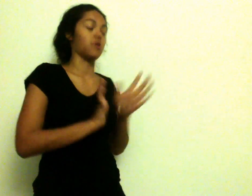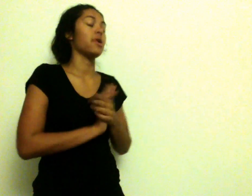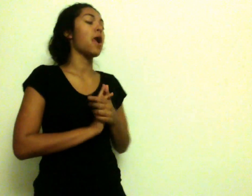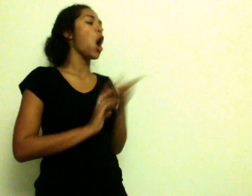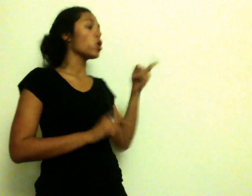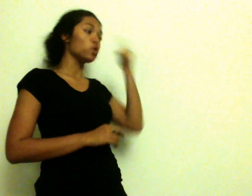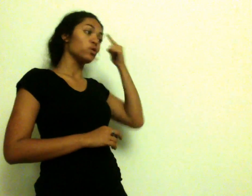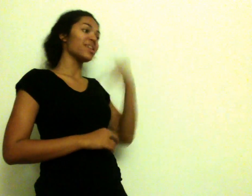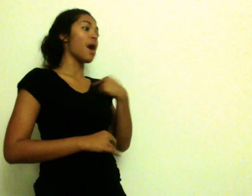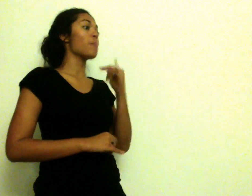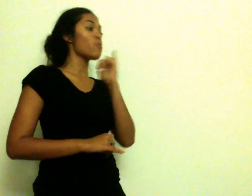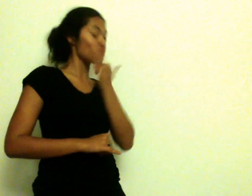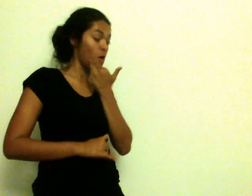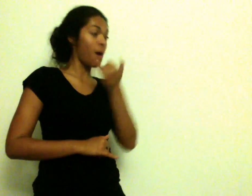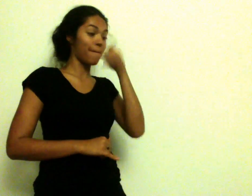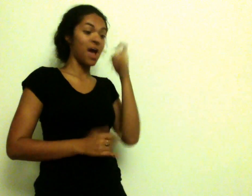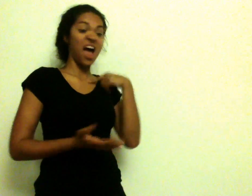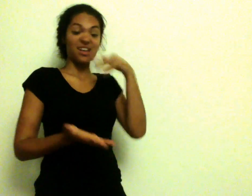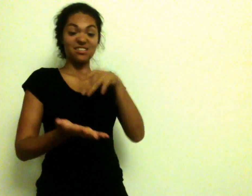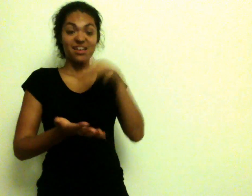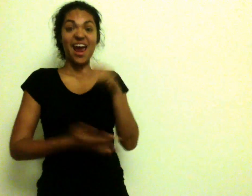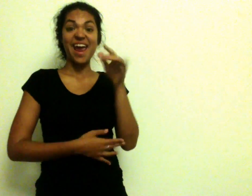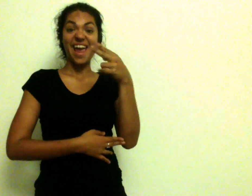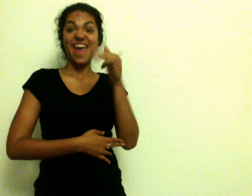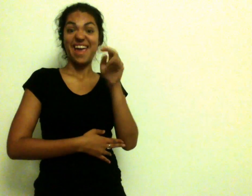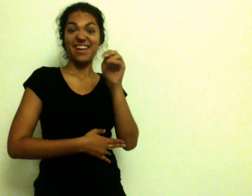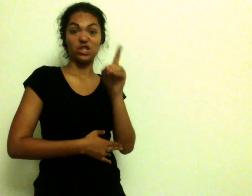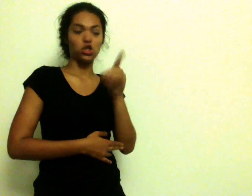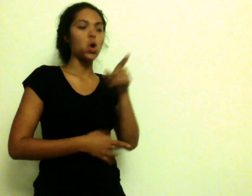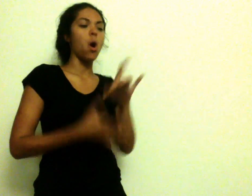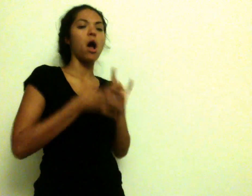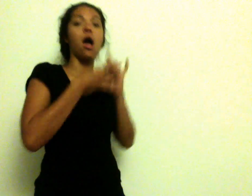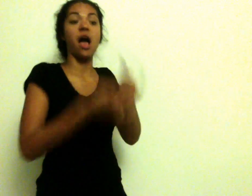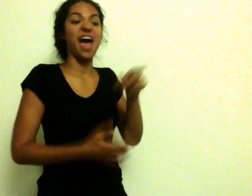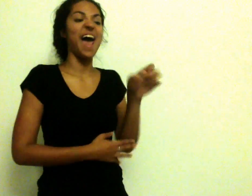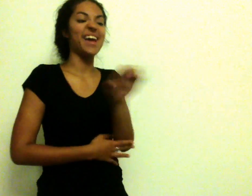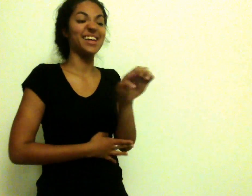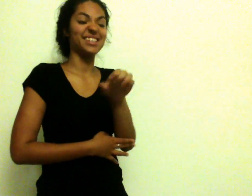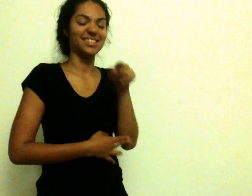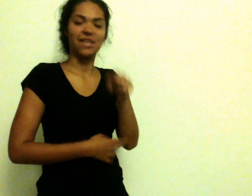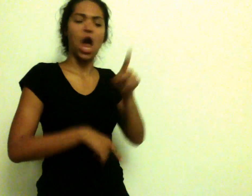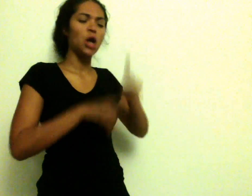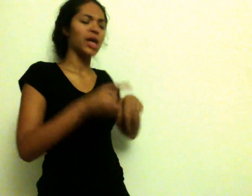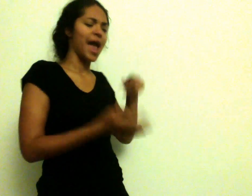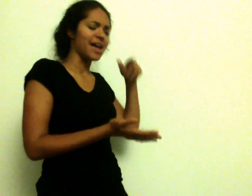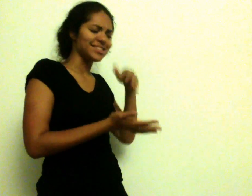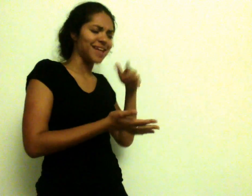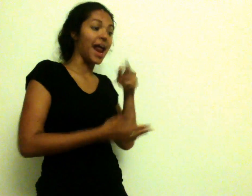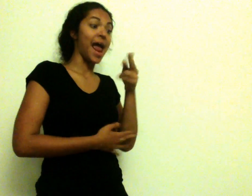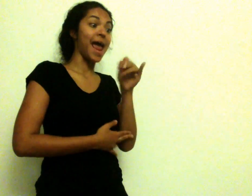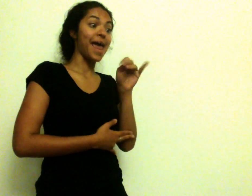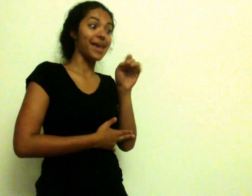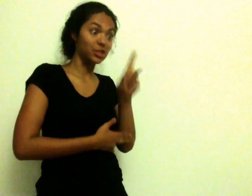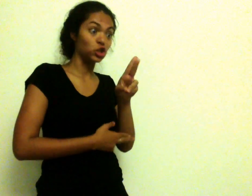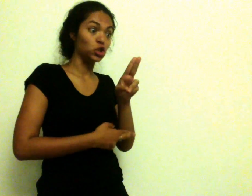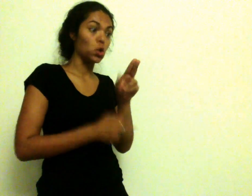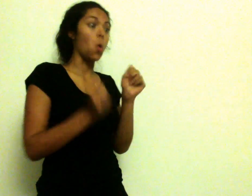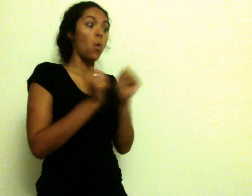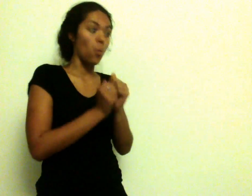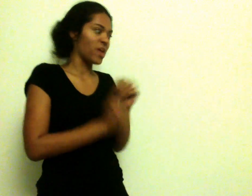studying an Eastern religion, say like Hinduism, and wondering whether it is right or wrong and studying it as a Westerner, therefore you think I've discounted the